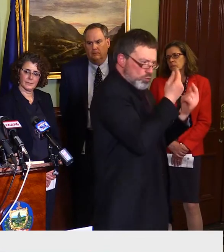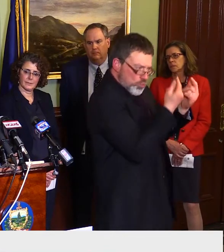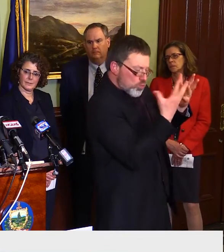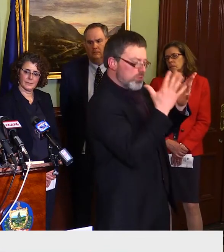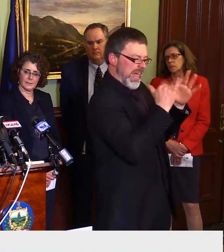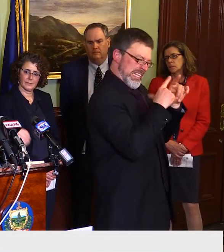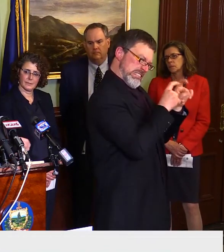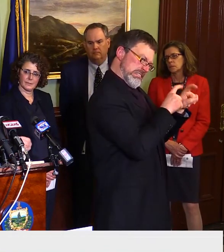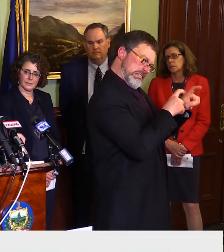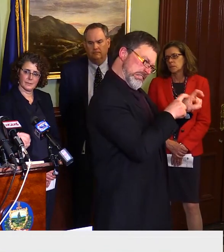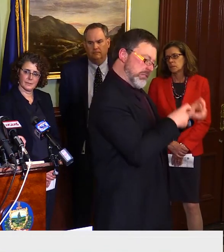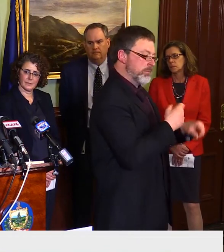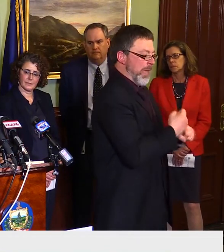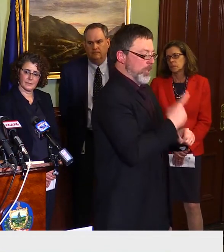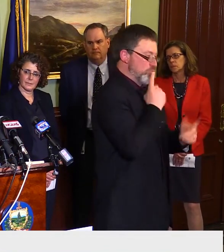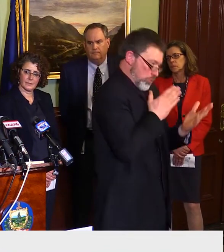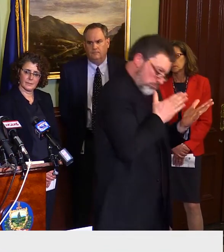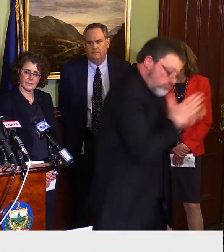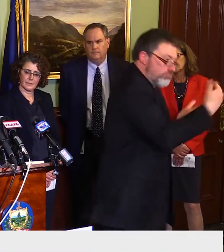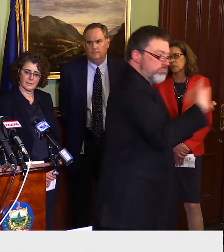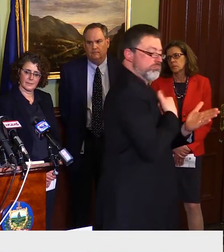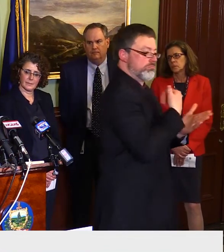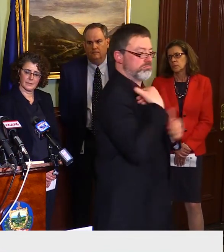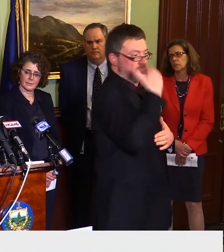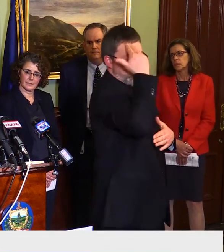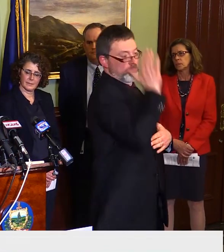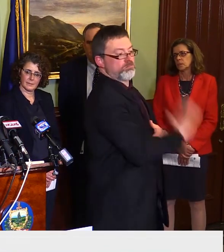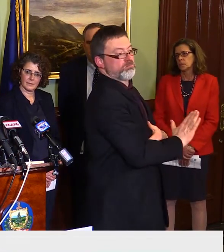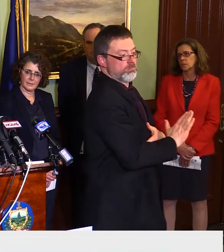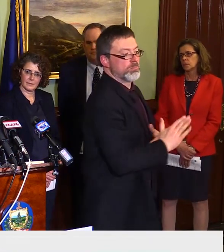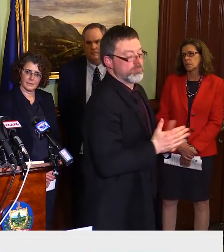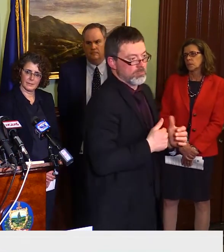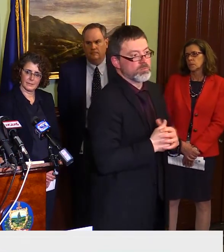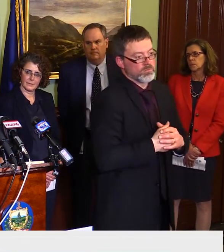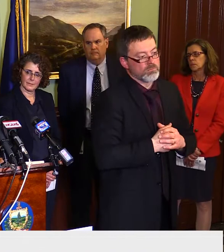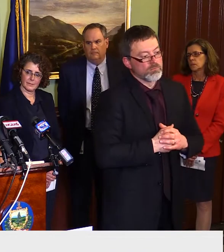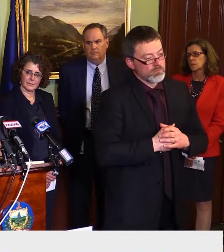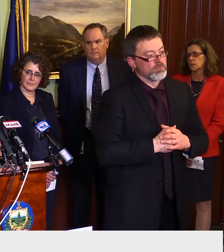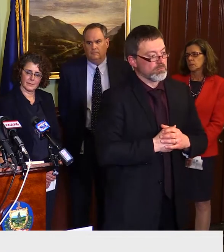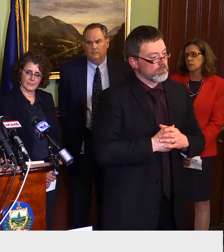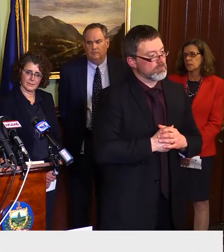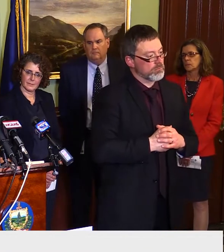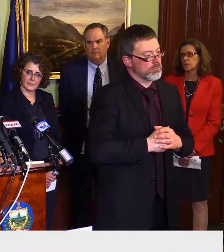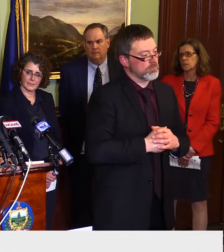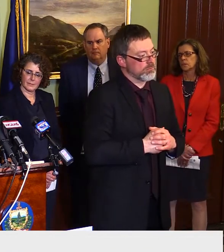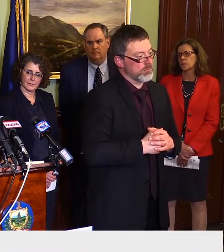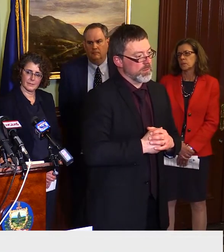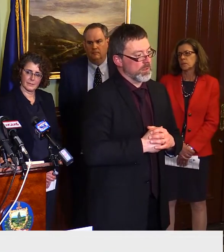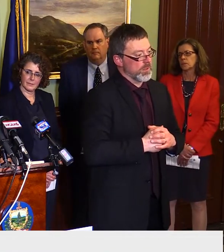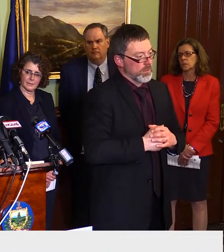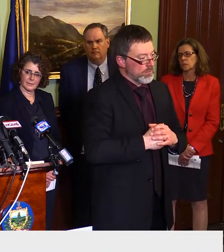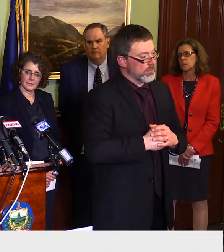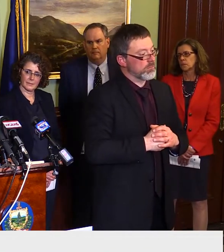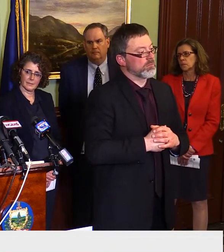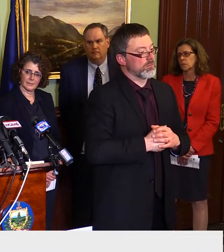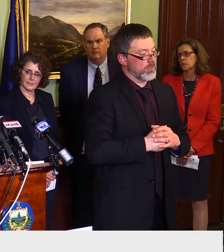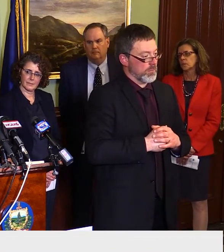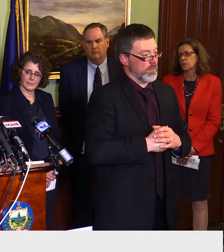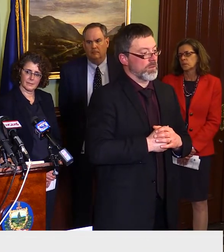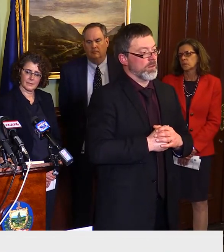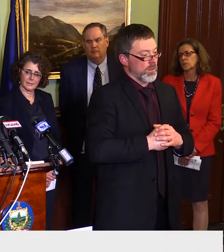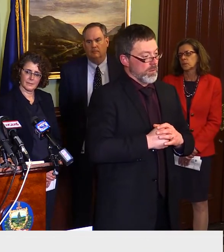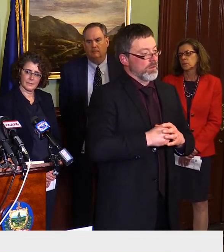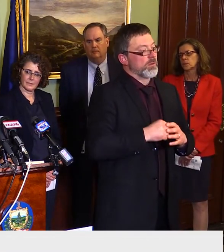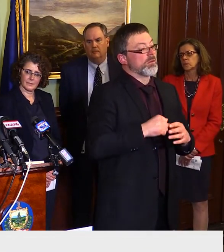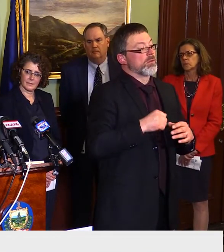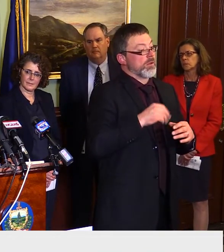supplies, other supplies in there as well. And we've been having daily conference